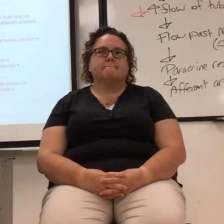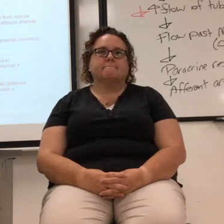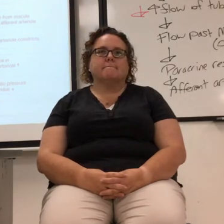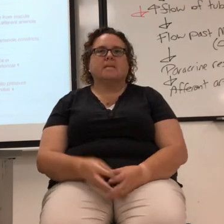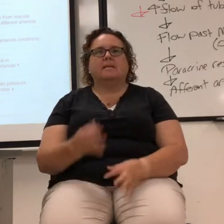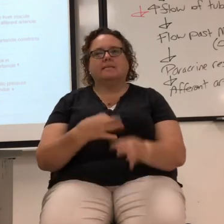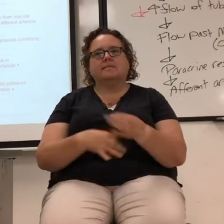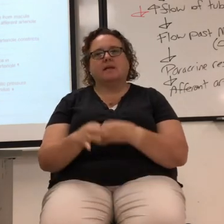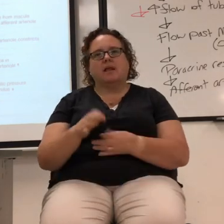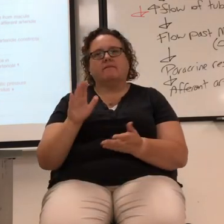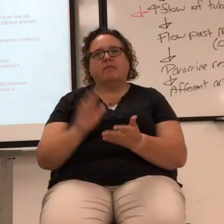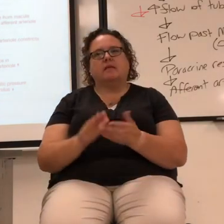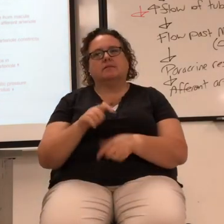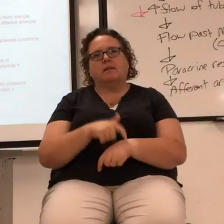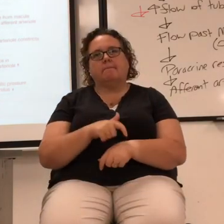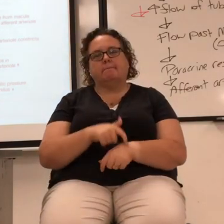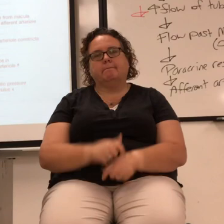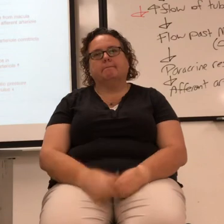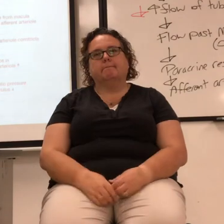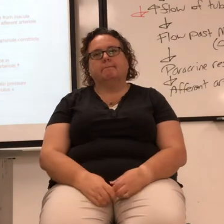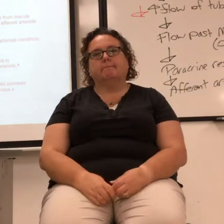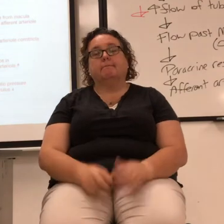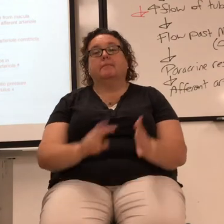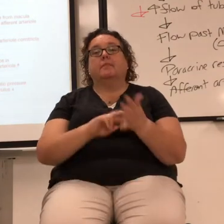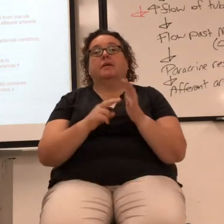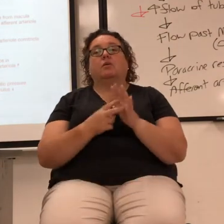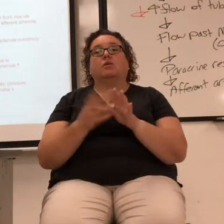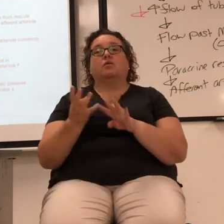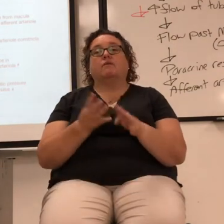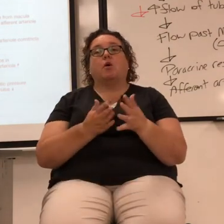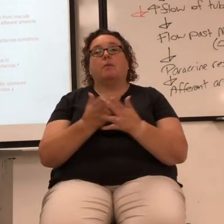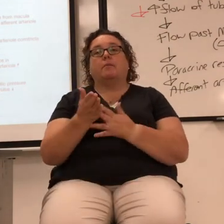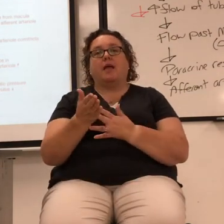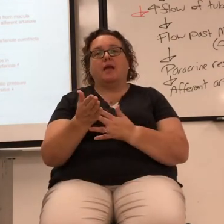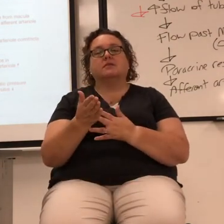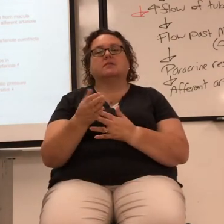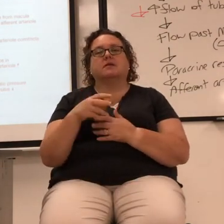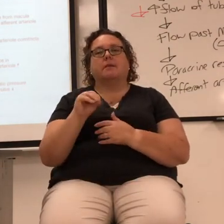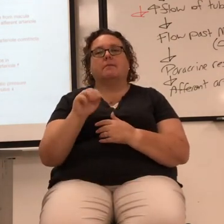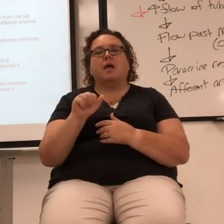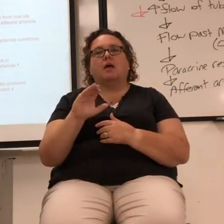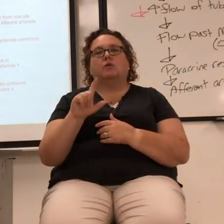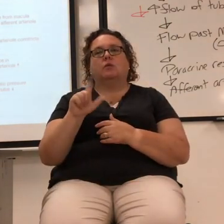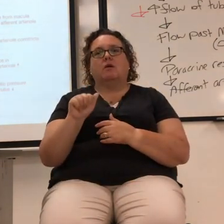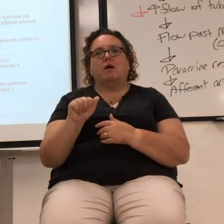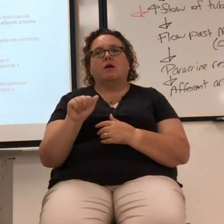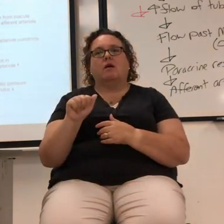Instead of less time. Therefore, when you flow past macula densa, it detects a drop in salt.